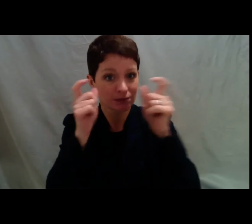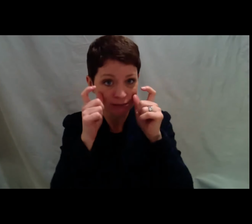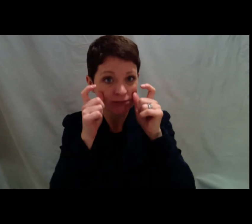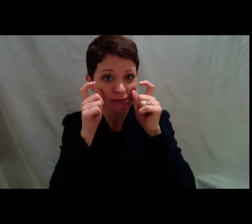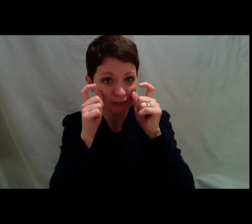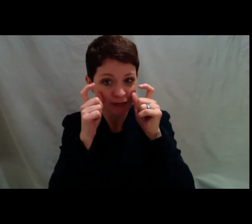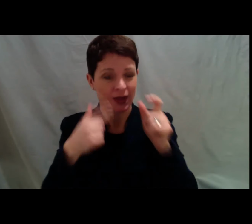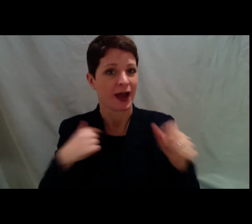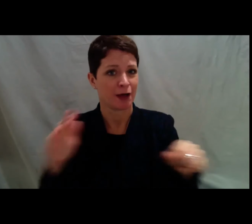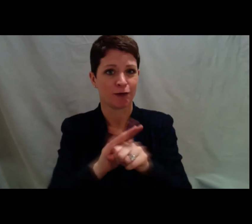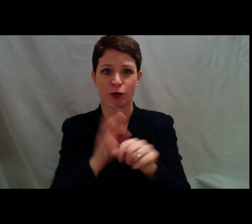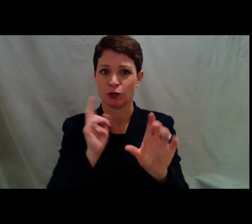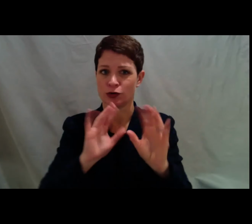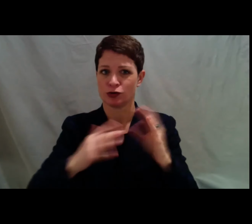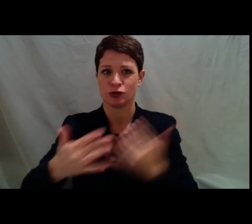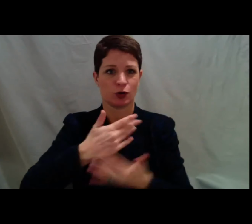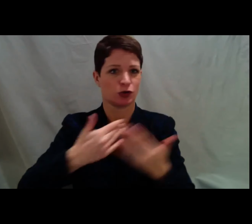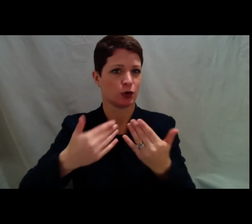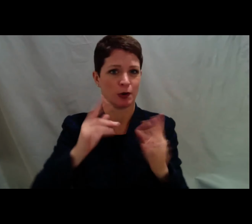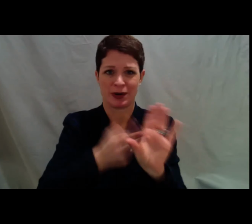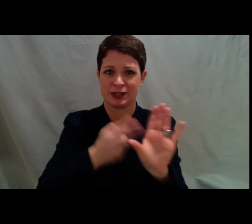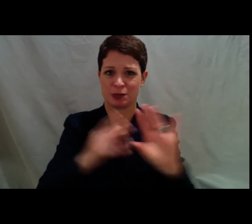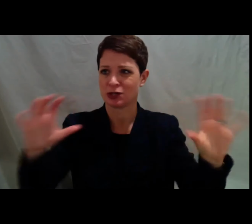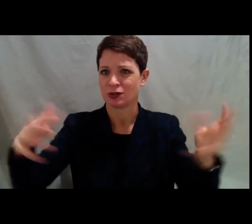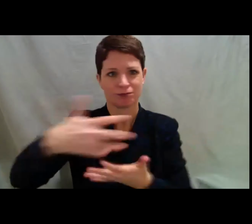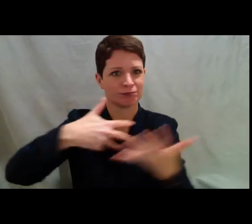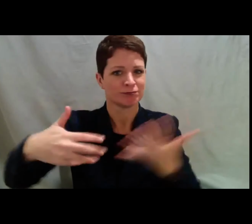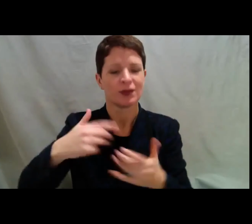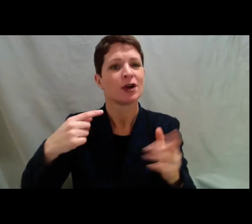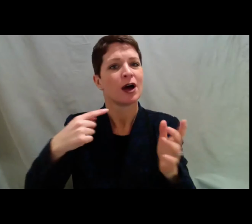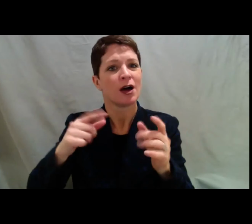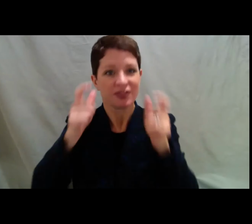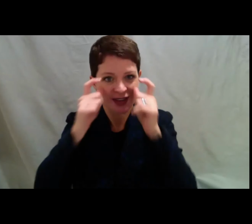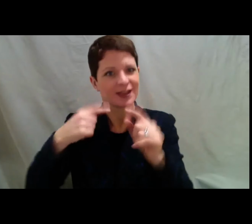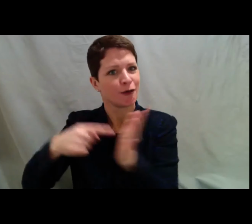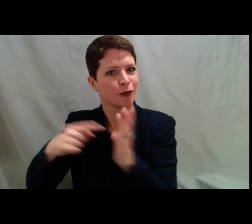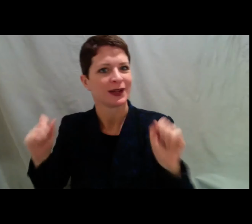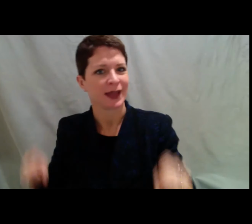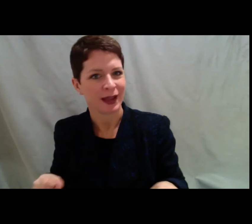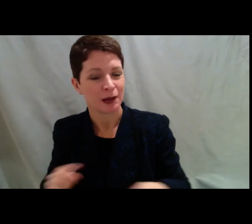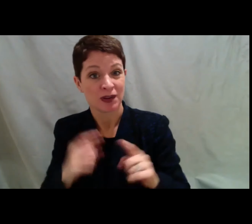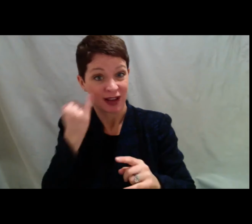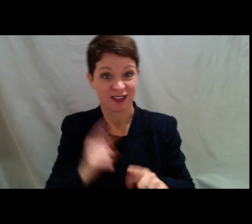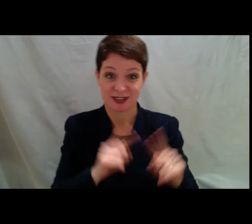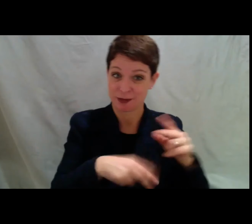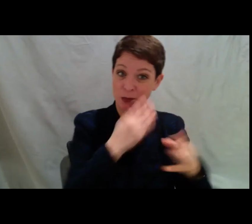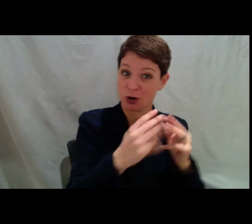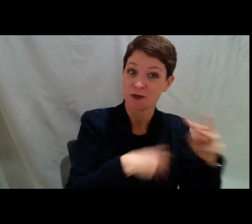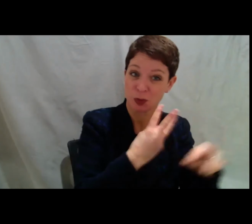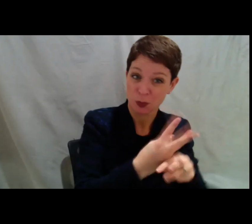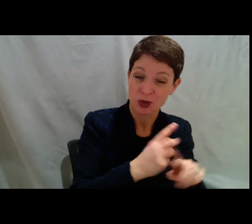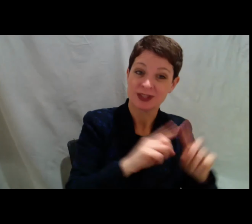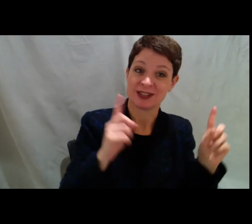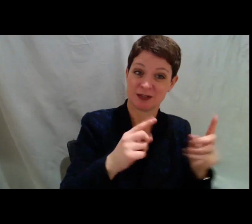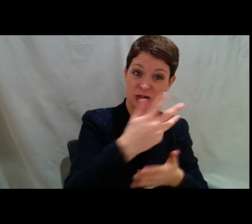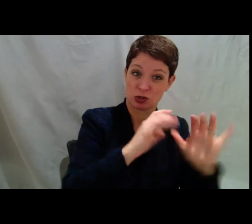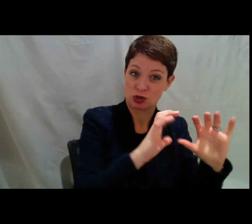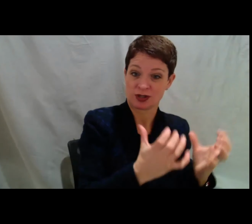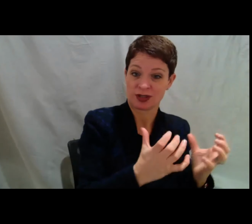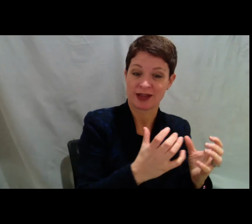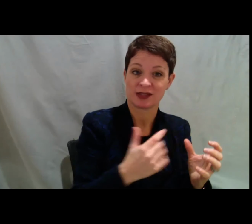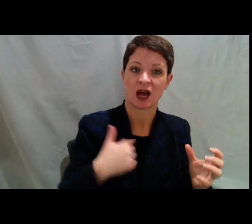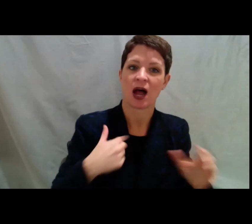have full social participation. I'm able to afford these kinds of lenses. Were I to live in another part of the world in a different social class, I would be